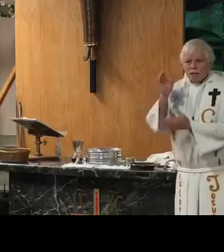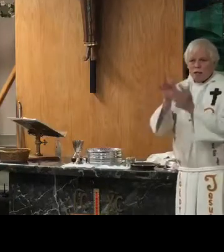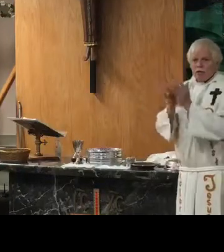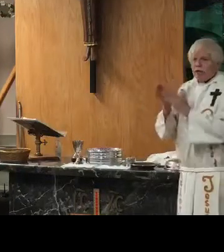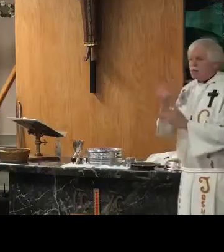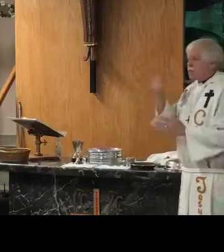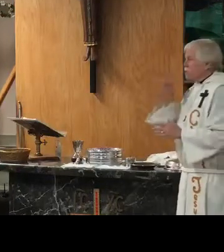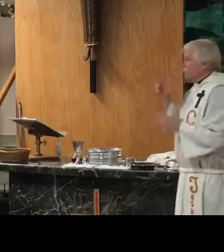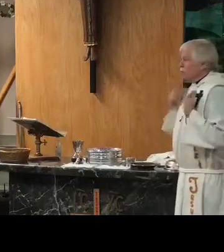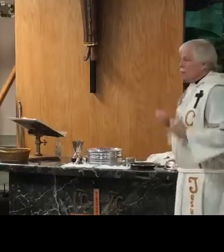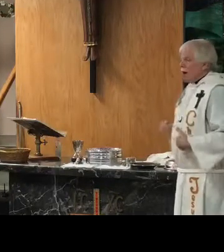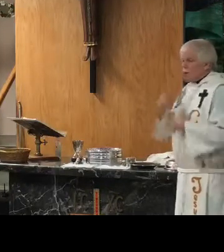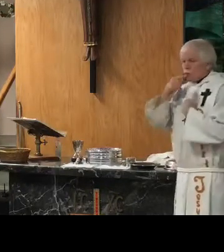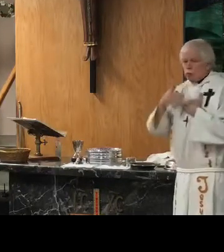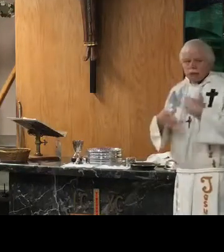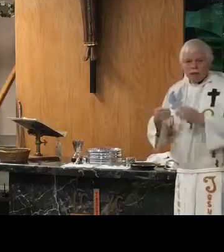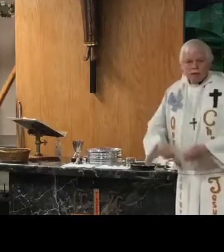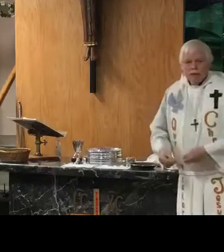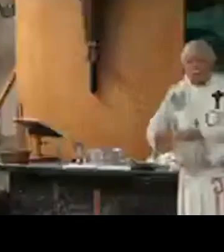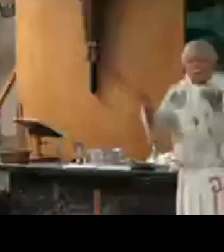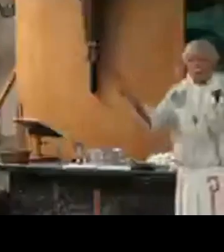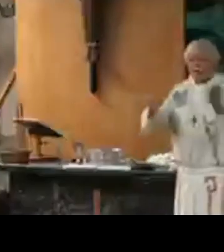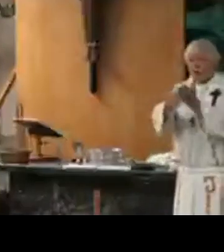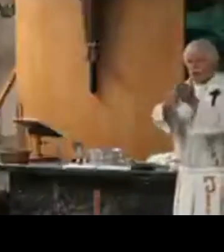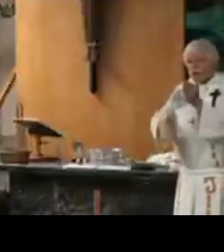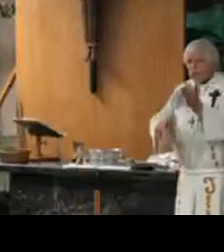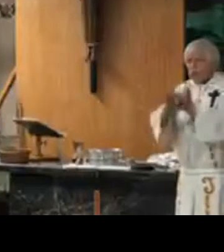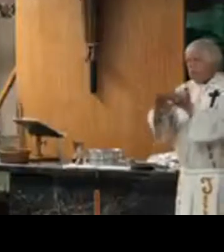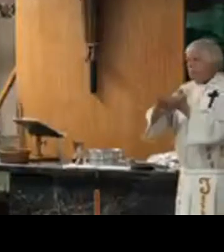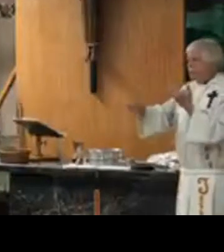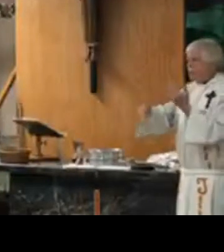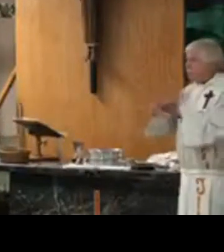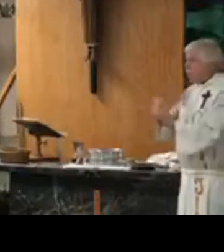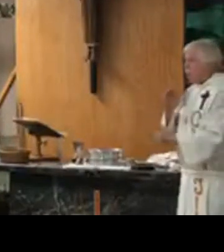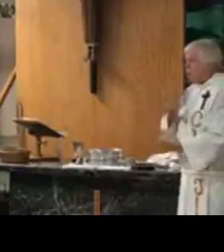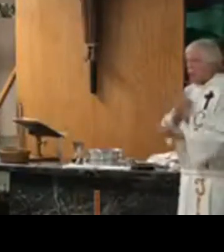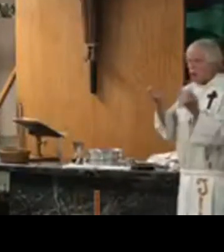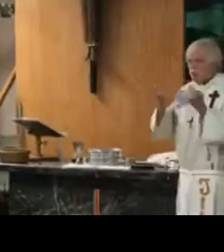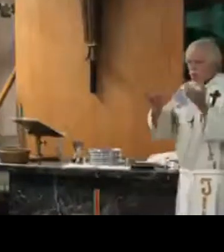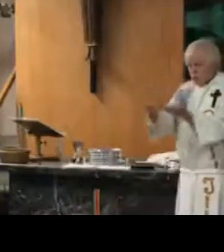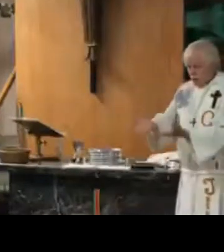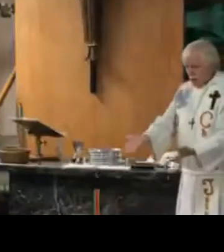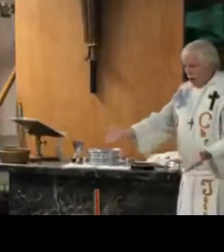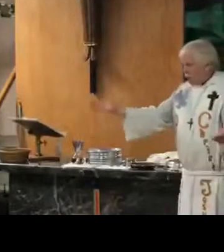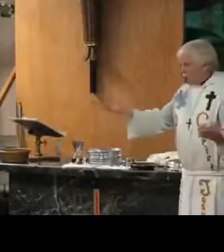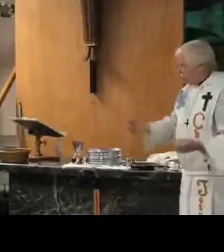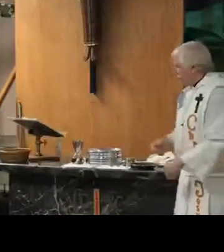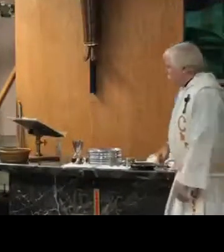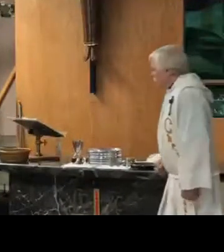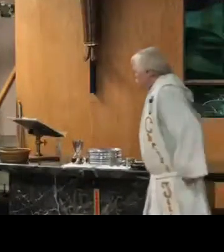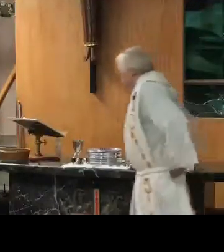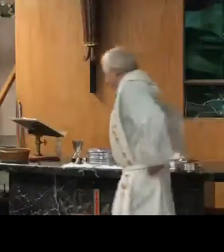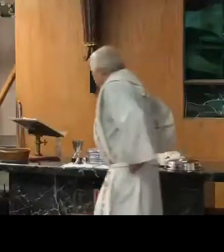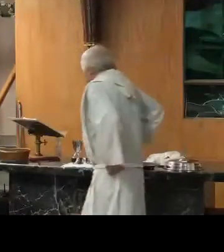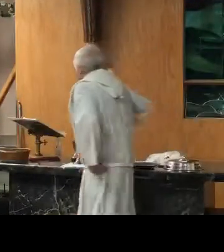Take, eat, take, drink, Jesus, his true body, true blood, given and shed to forgive all of our